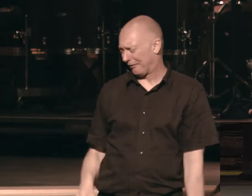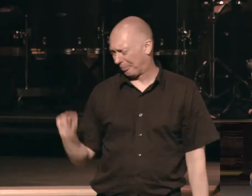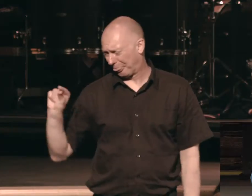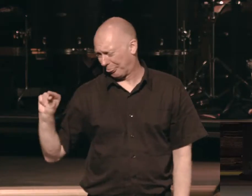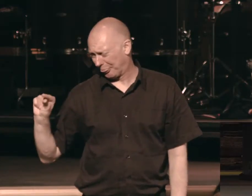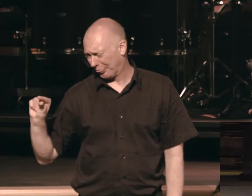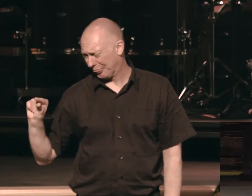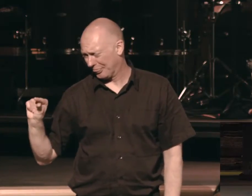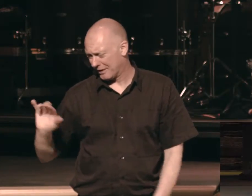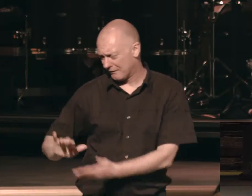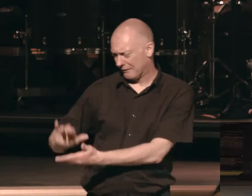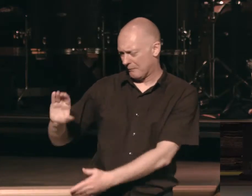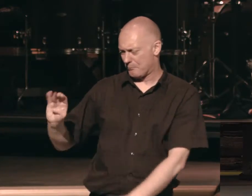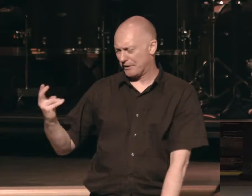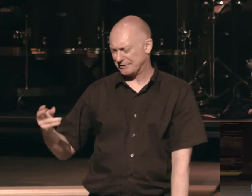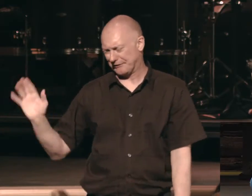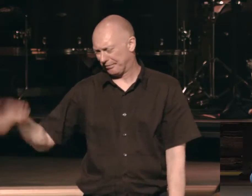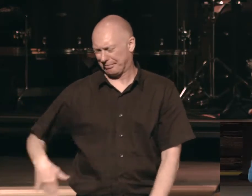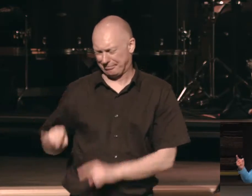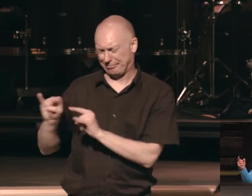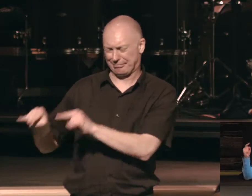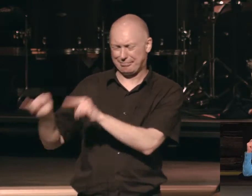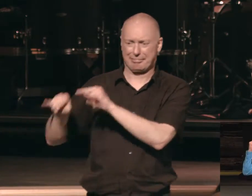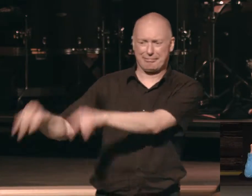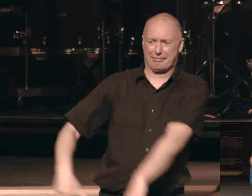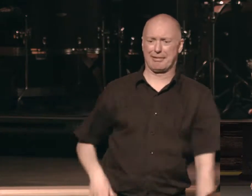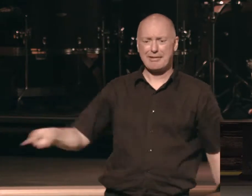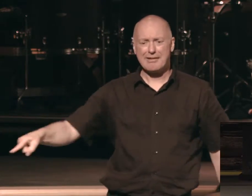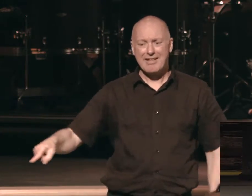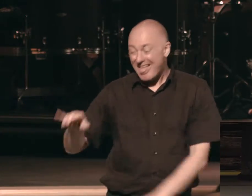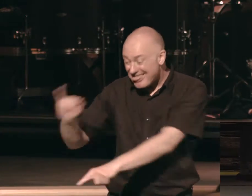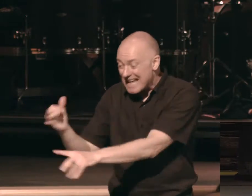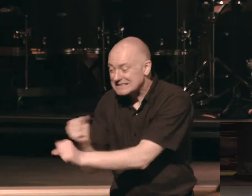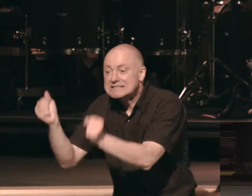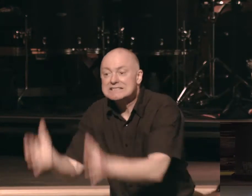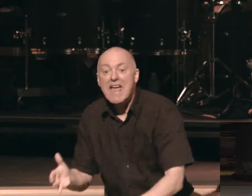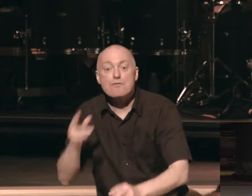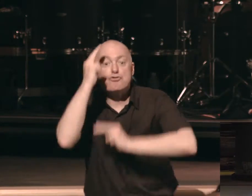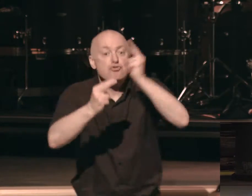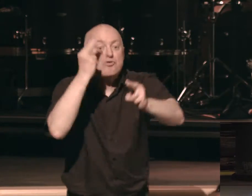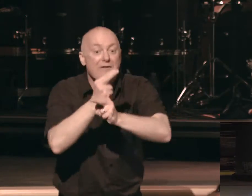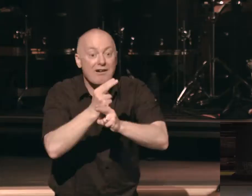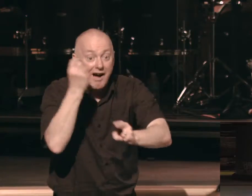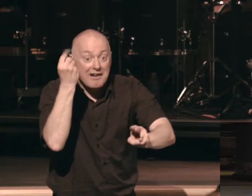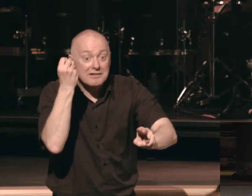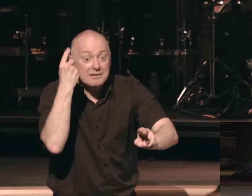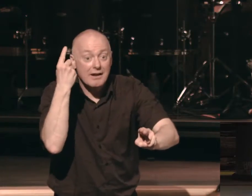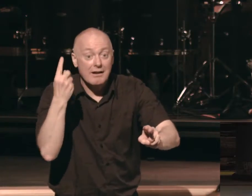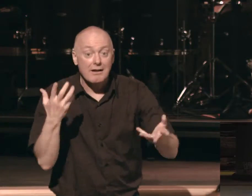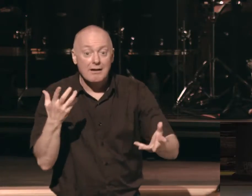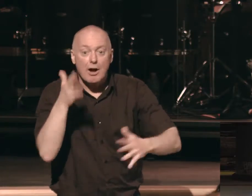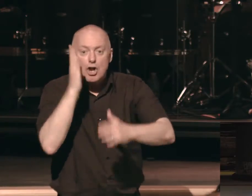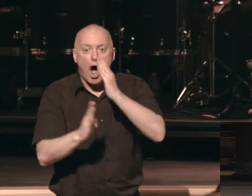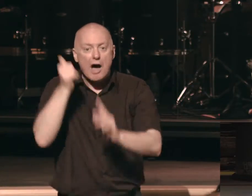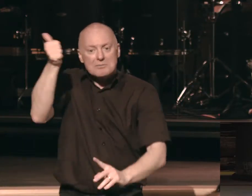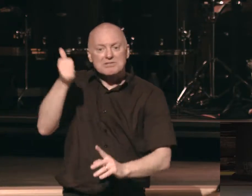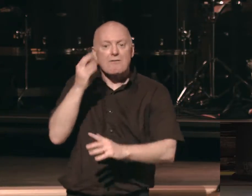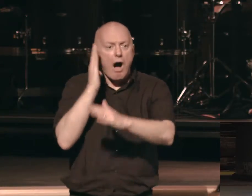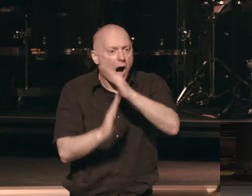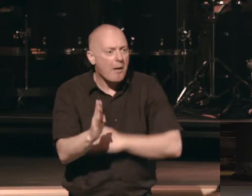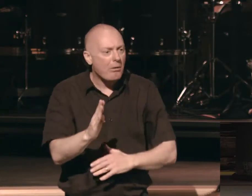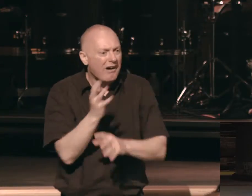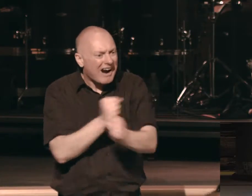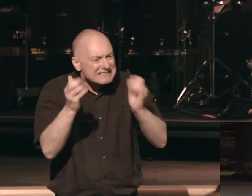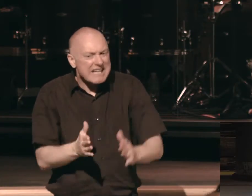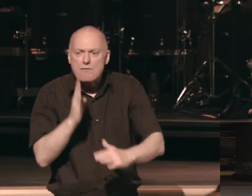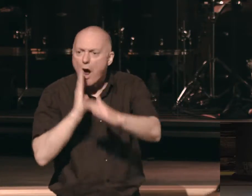mock it. They look at the branch, they mock it. And yet this branch would be the savior of the entire universe. Do you see how humble our God is? See